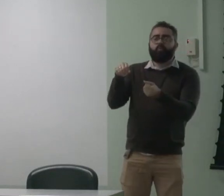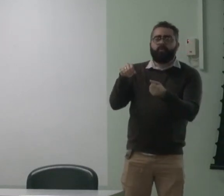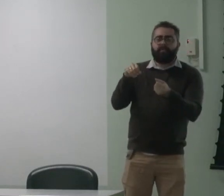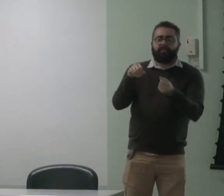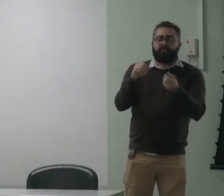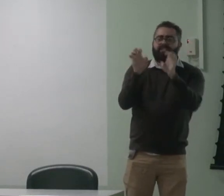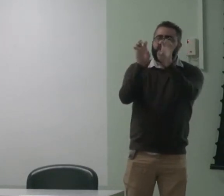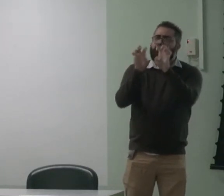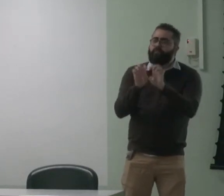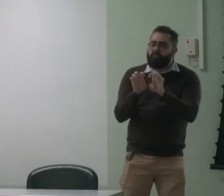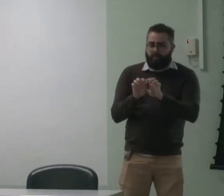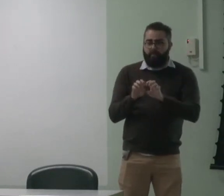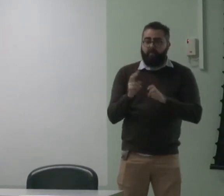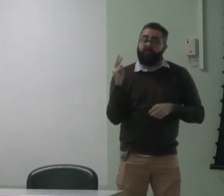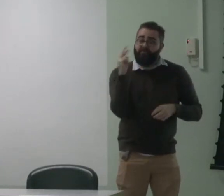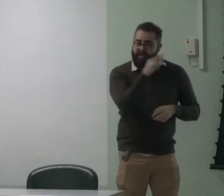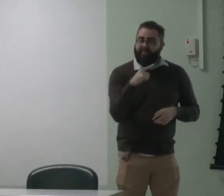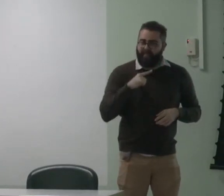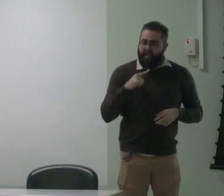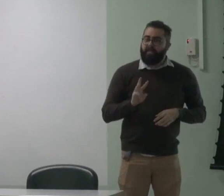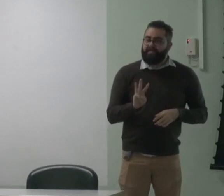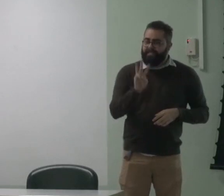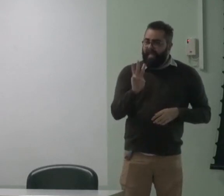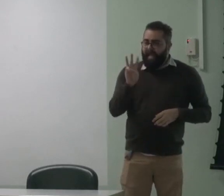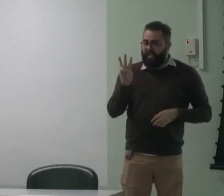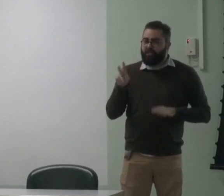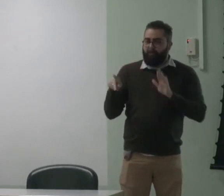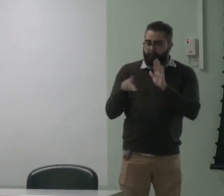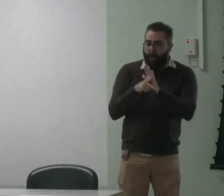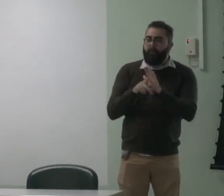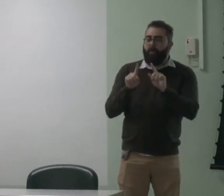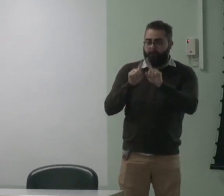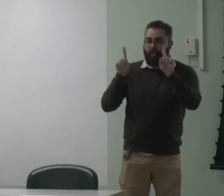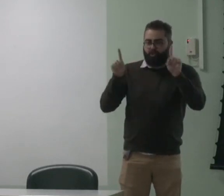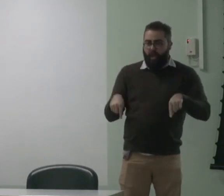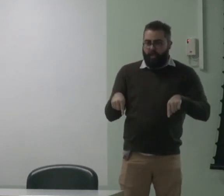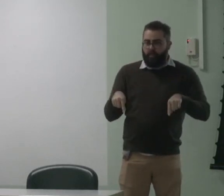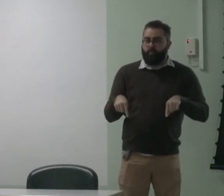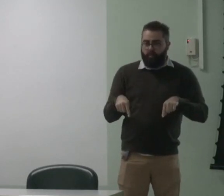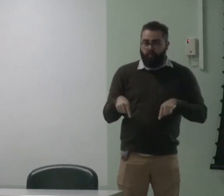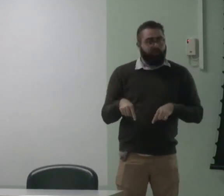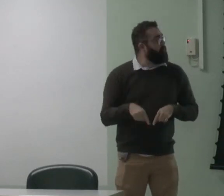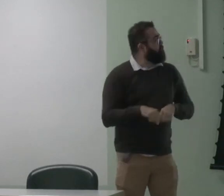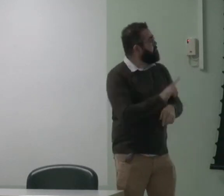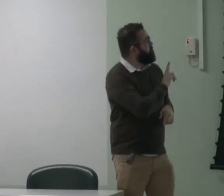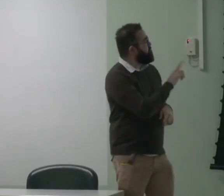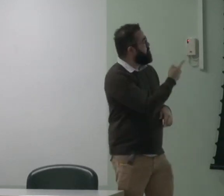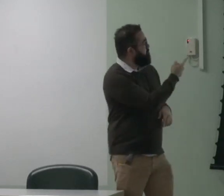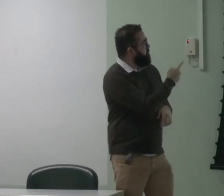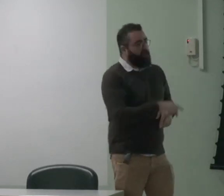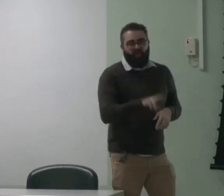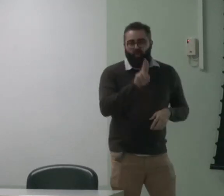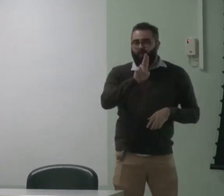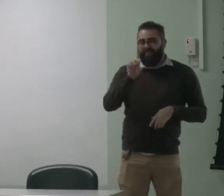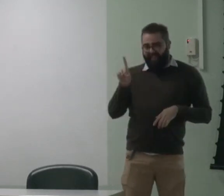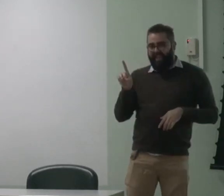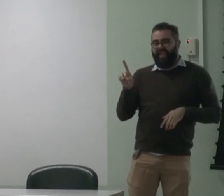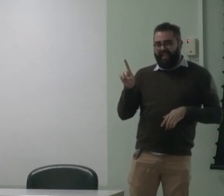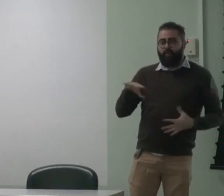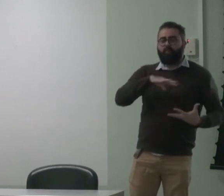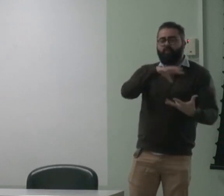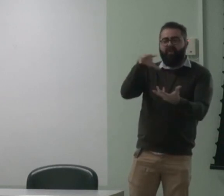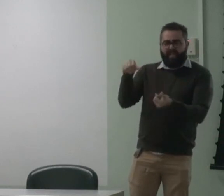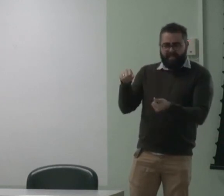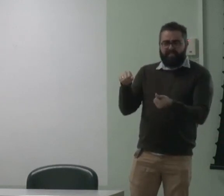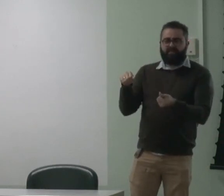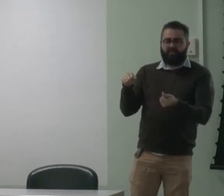website that the project has, it will, now I'm citing actually what's on there. It says that it's universal